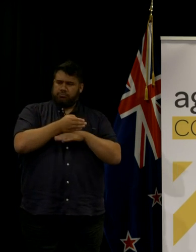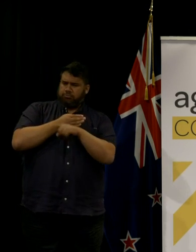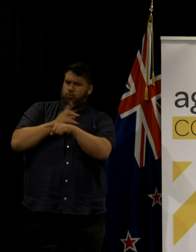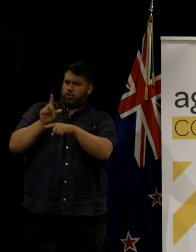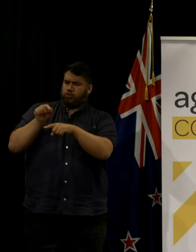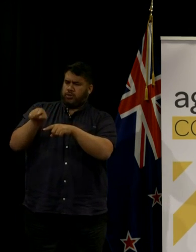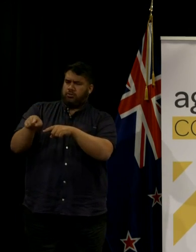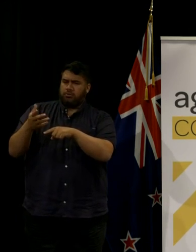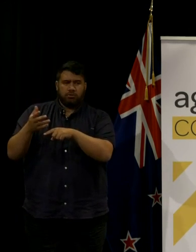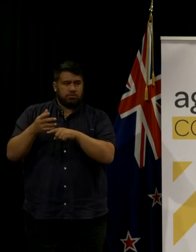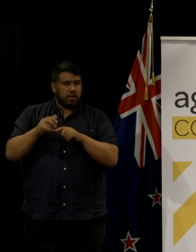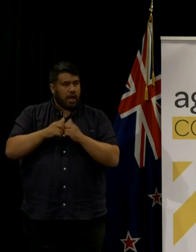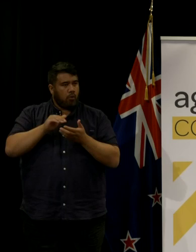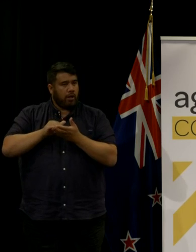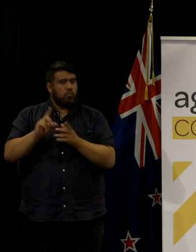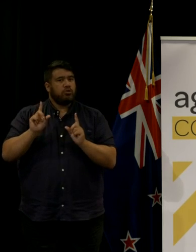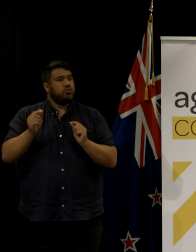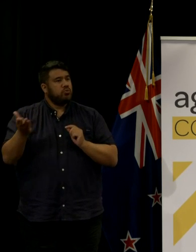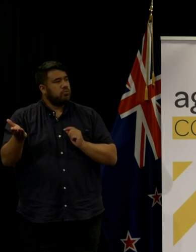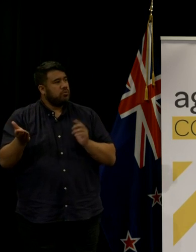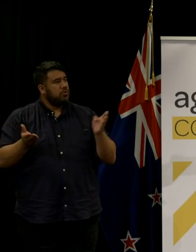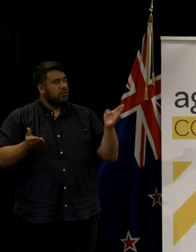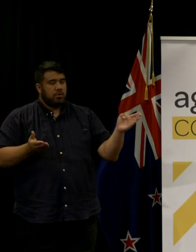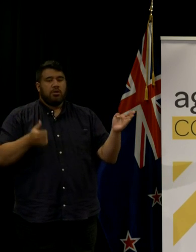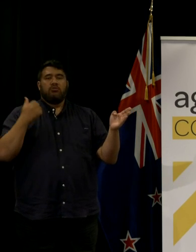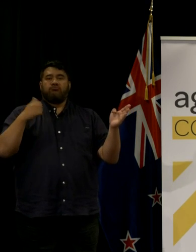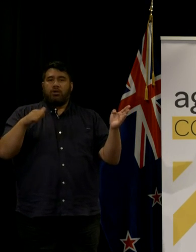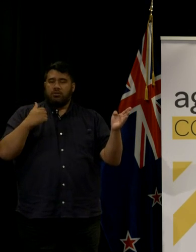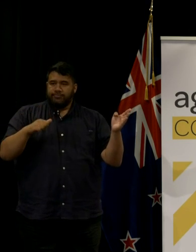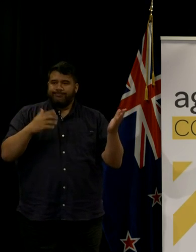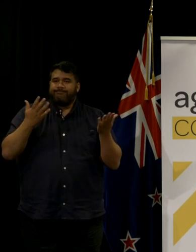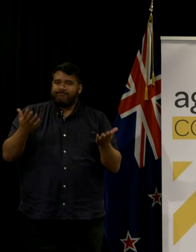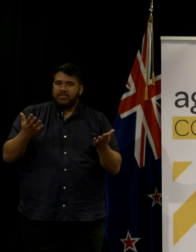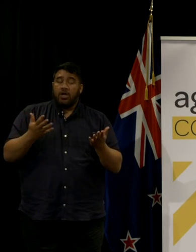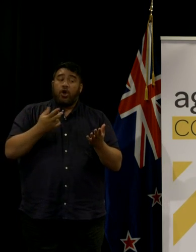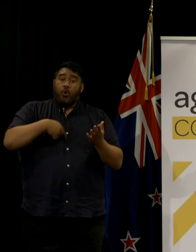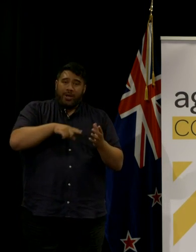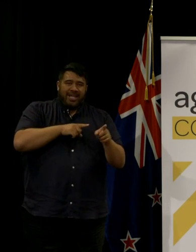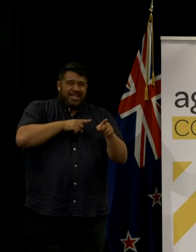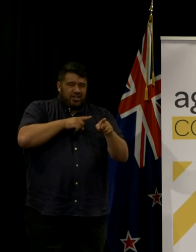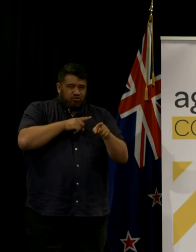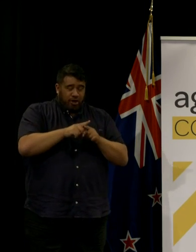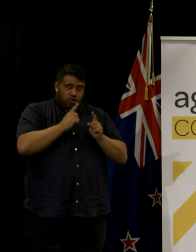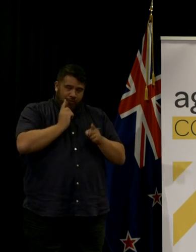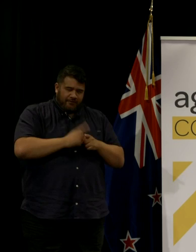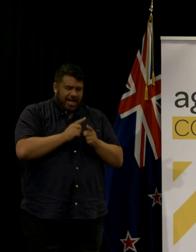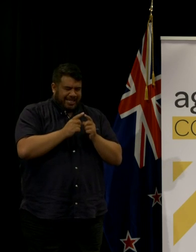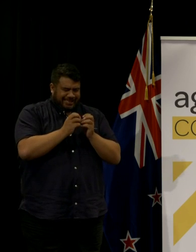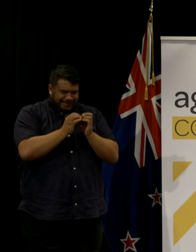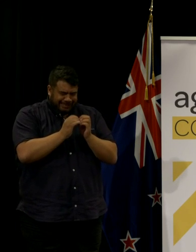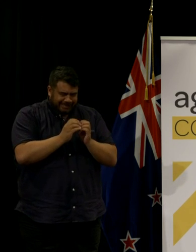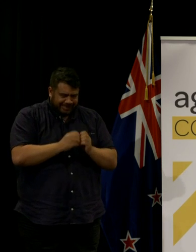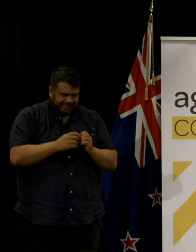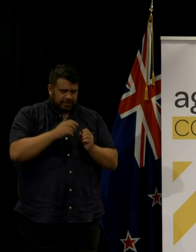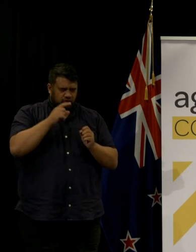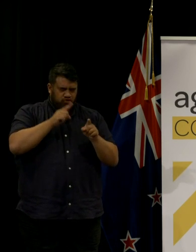will that situation be handled? So I think that what we're doing at the moment is trying to work through all of these issues at pace to make sure that we're thinking